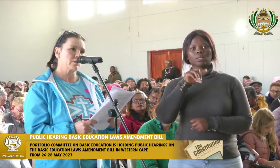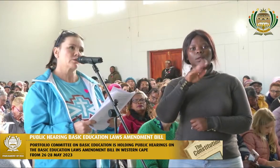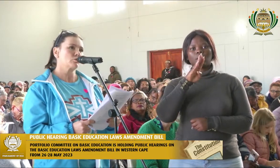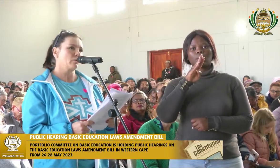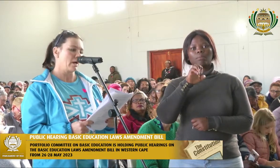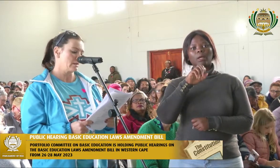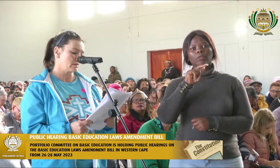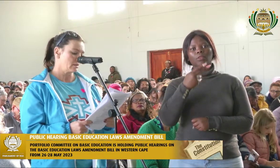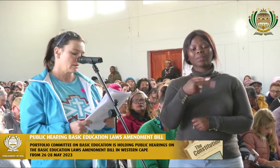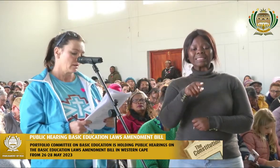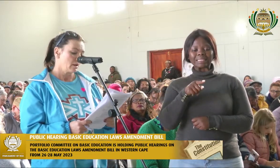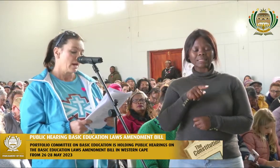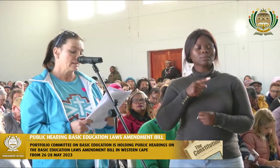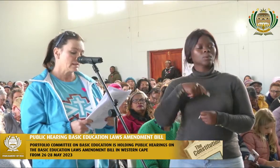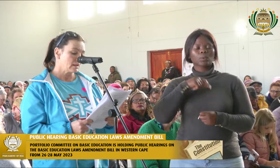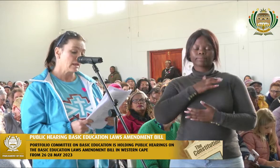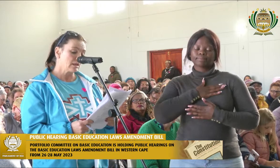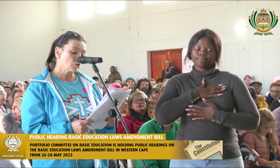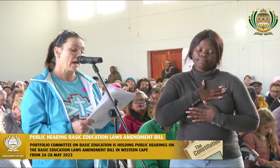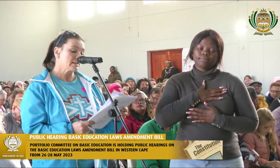She's precious to us,